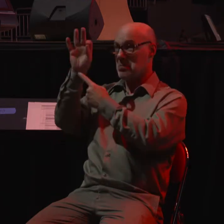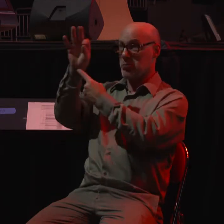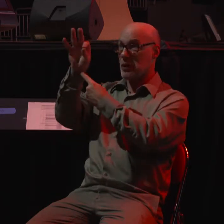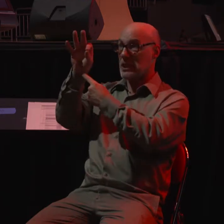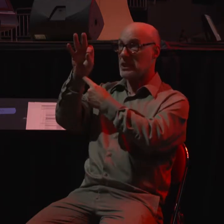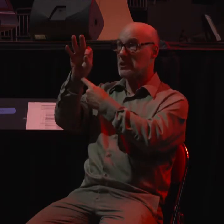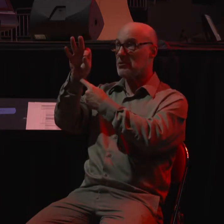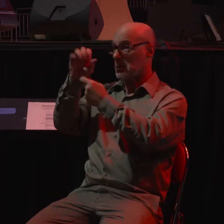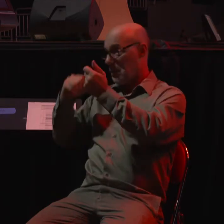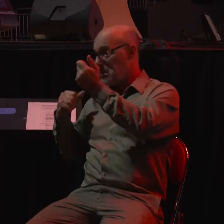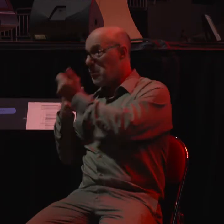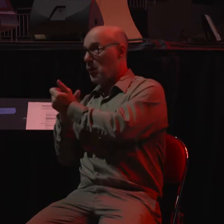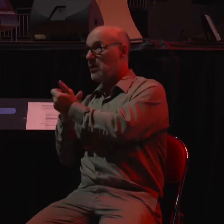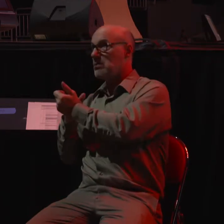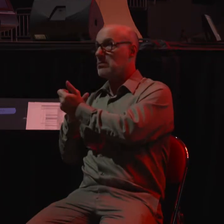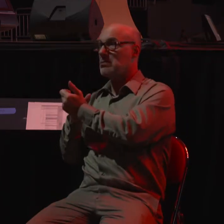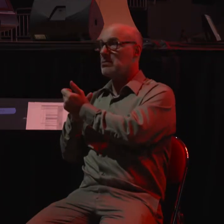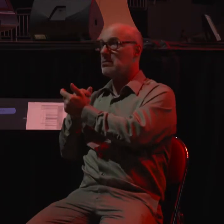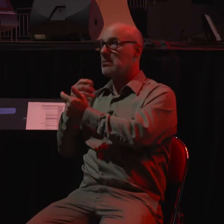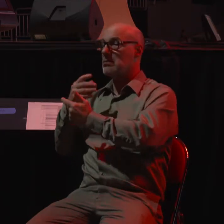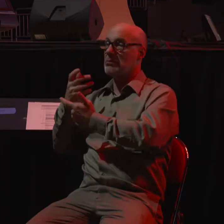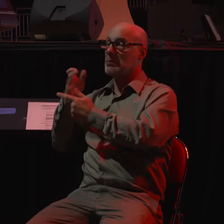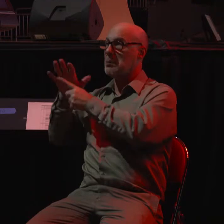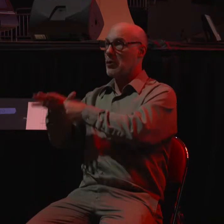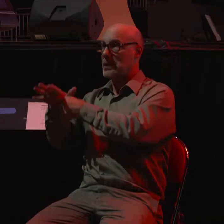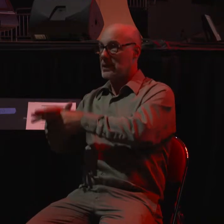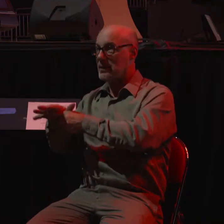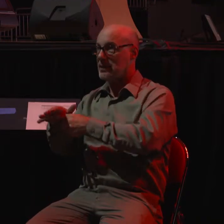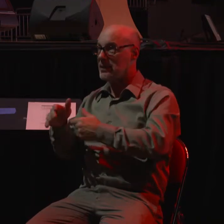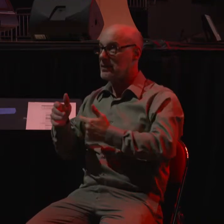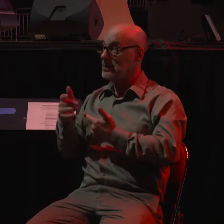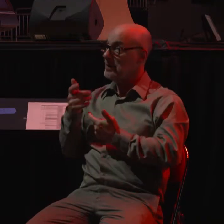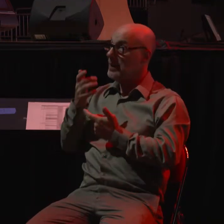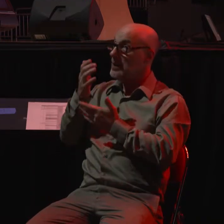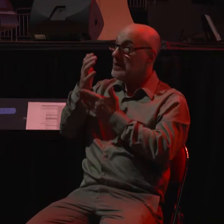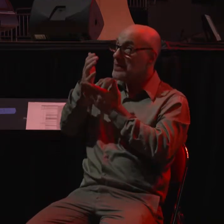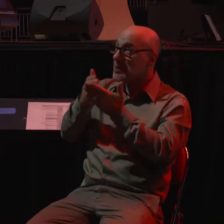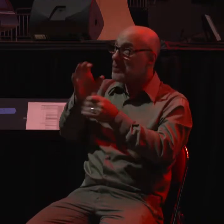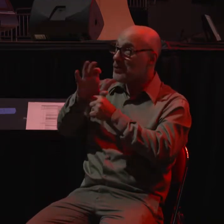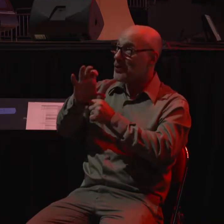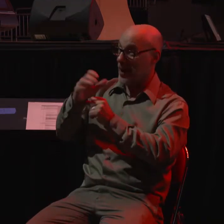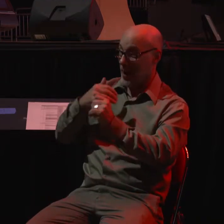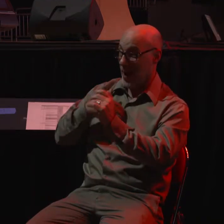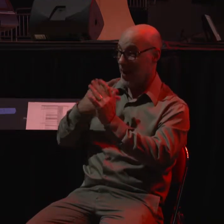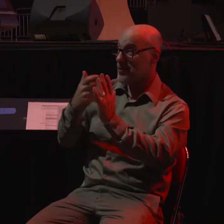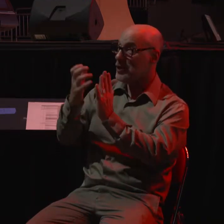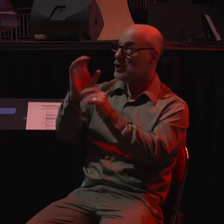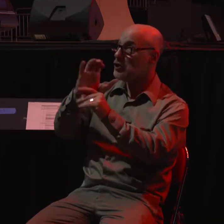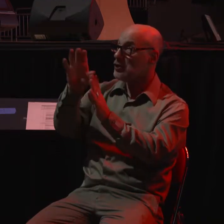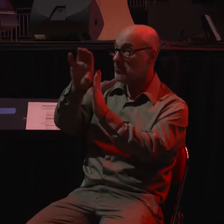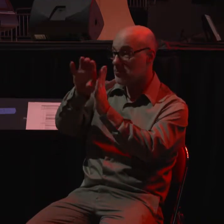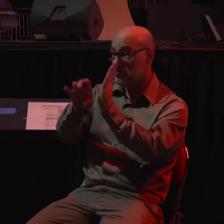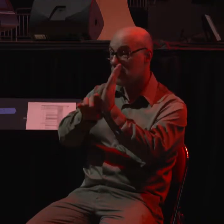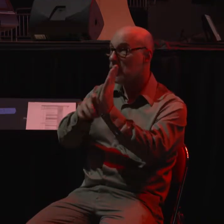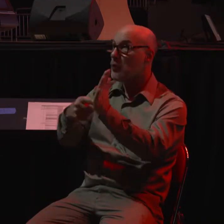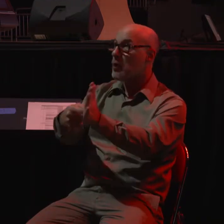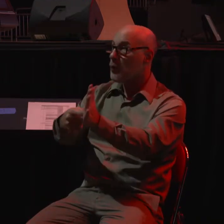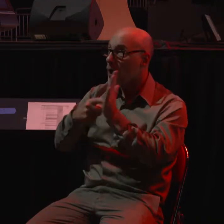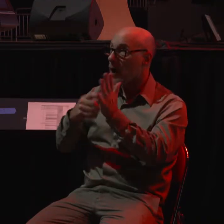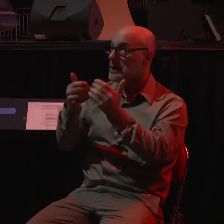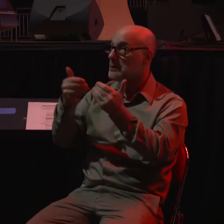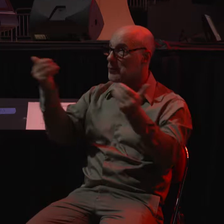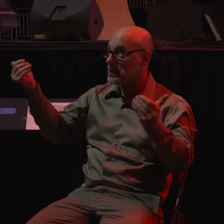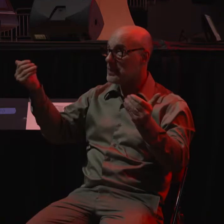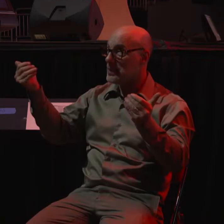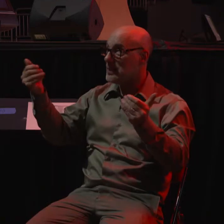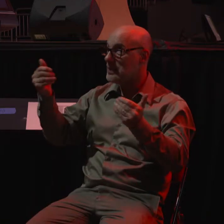of them had segregation as a policy for church membership and full access to the Lord's table,